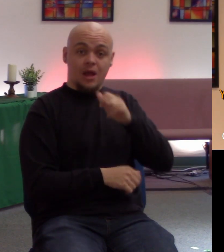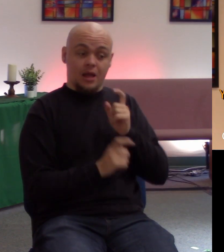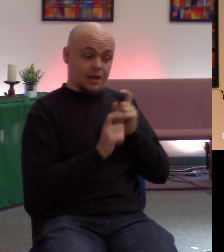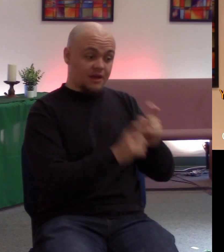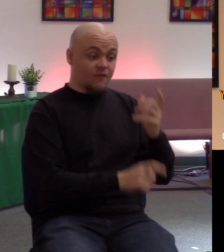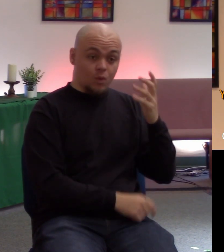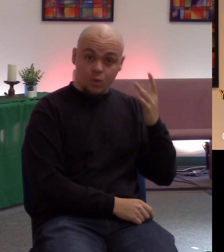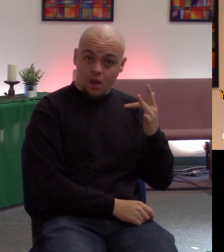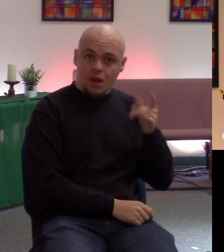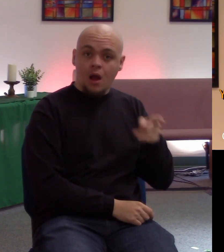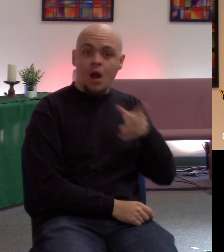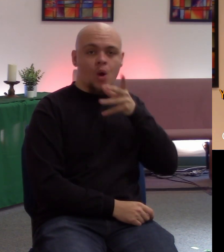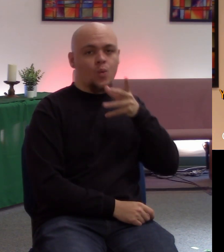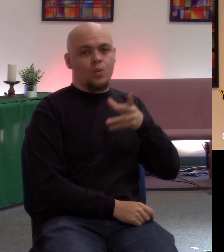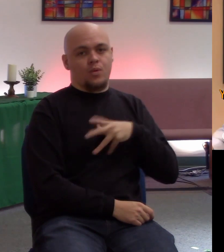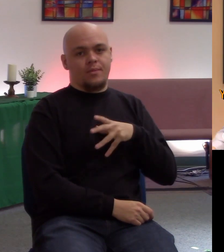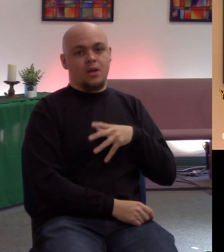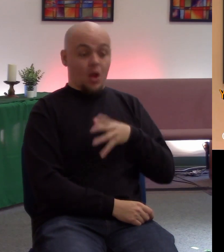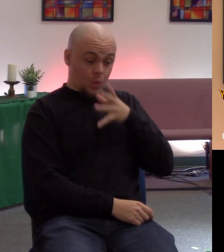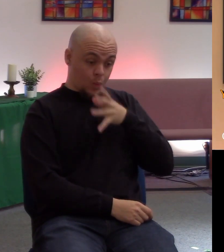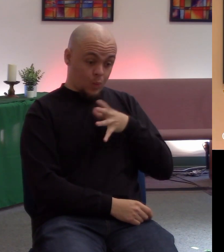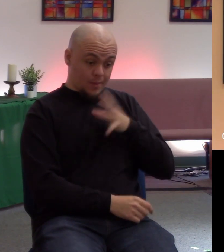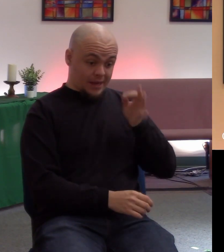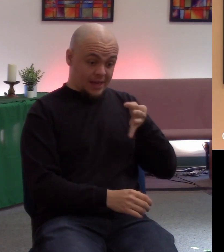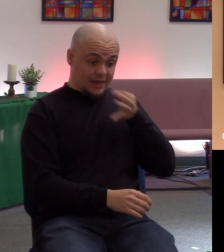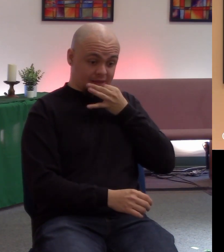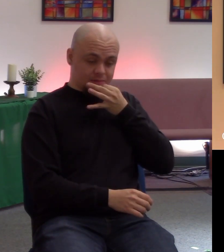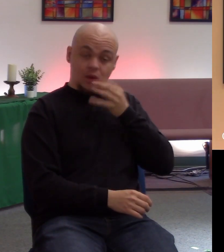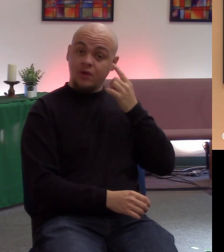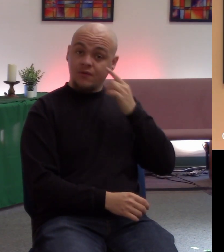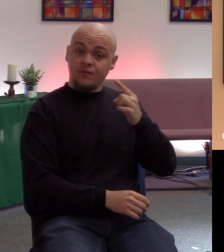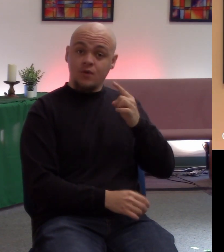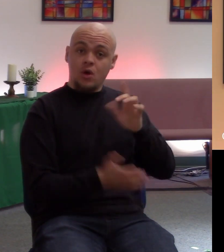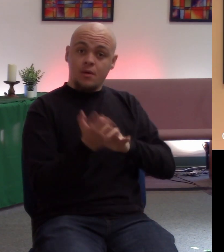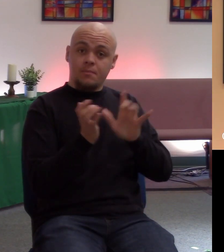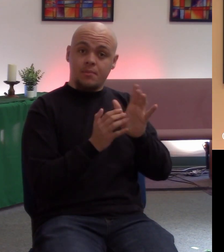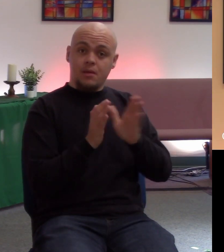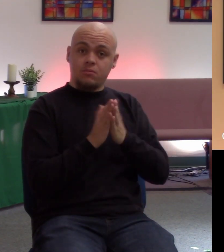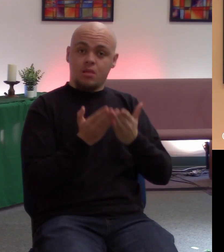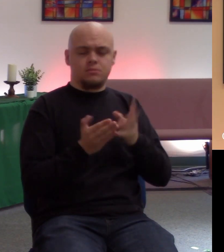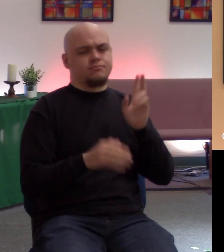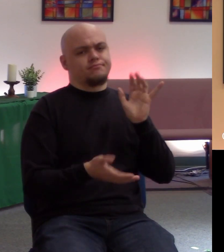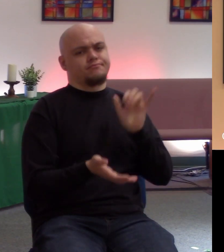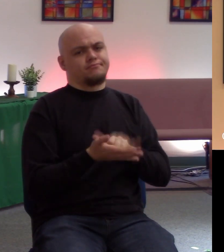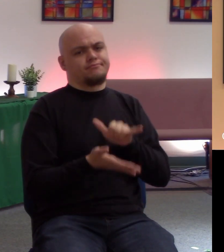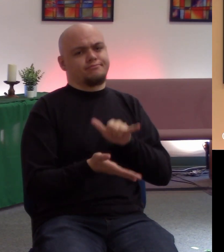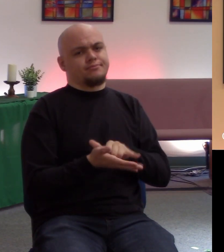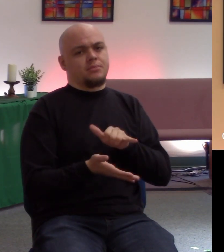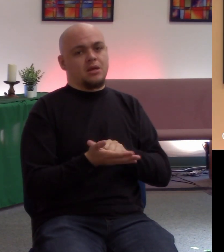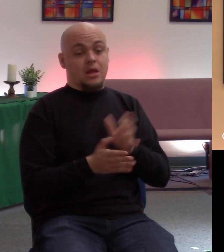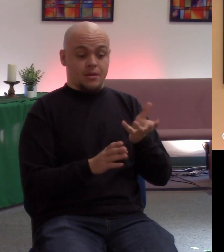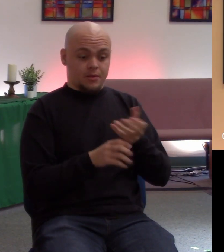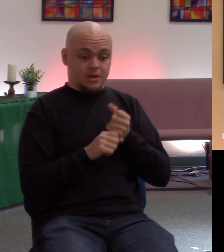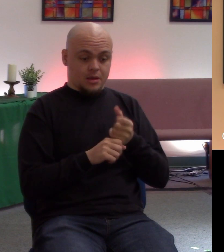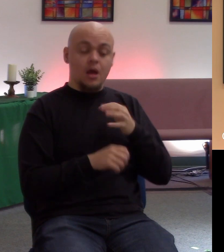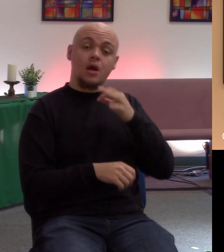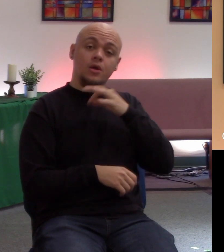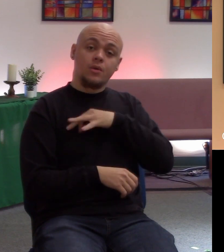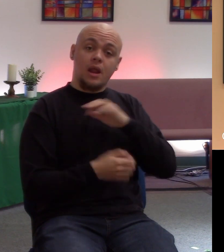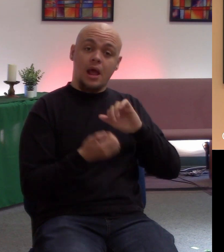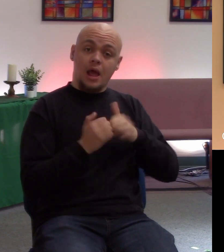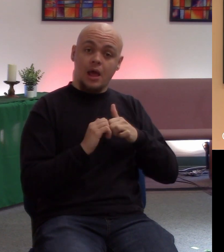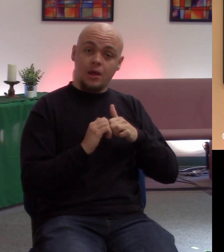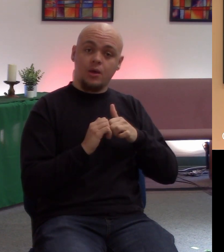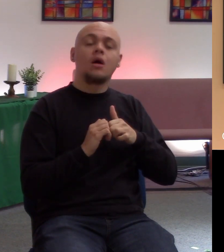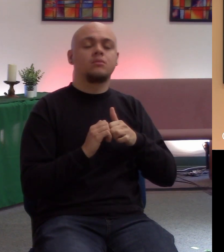she was a woman. And a woman can't be an expert in biblical prophecy. That's for men, right? So Hal Lindsey got credit for it. He became